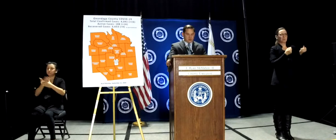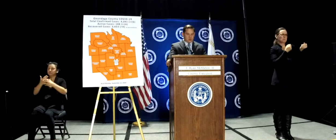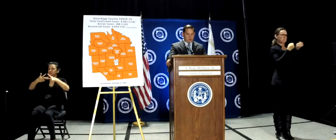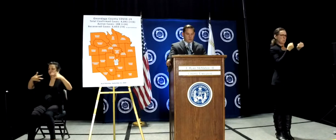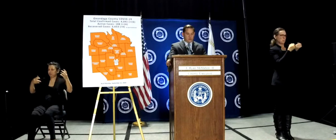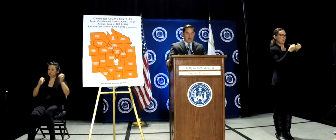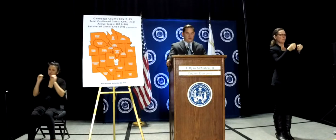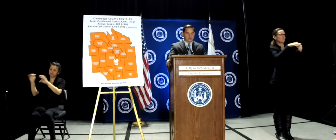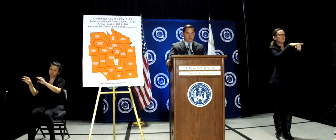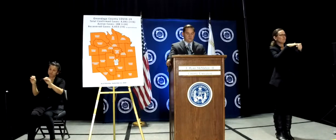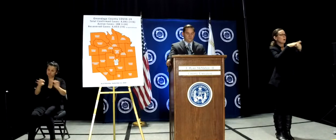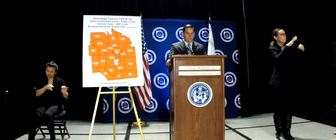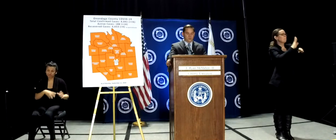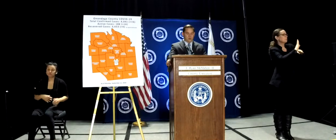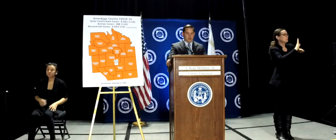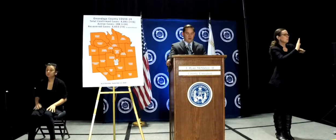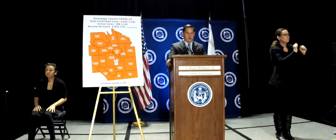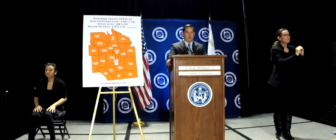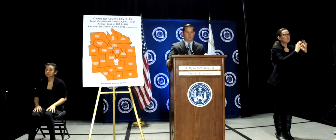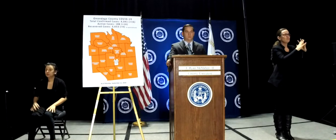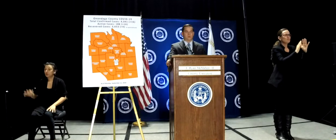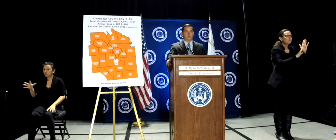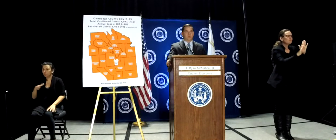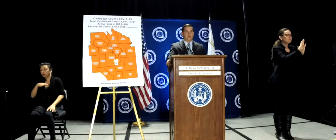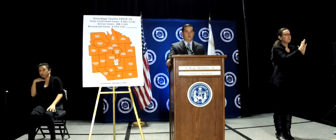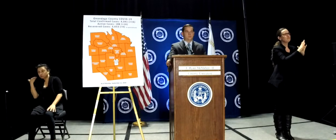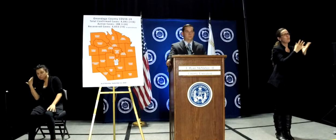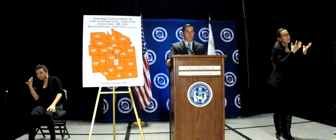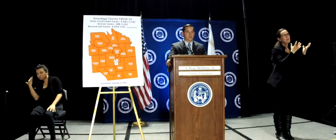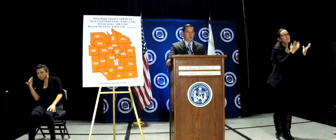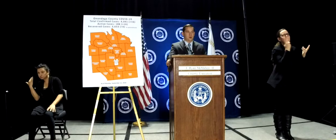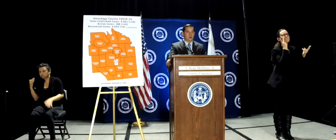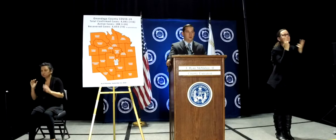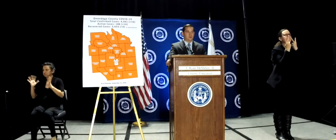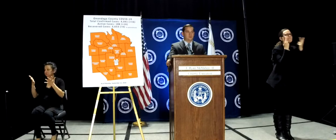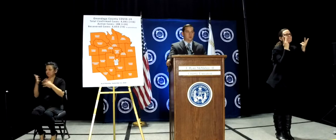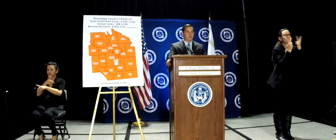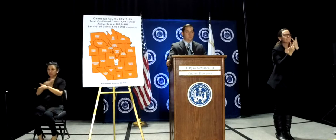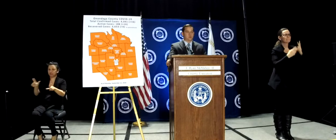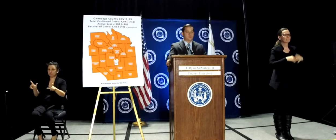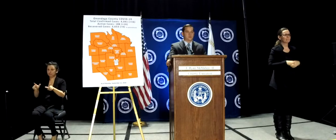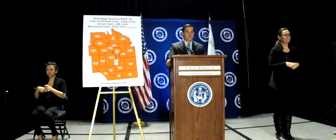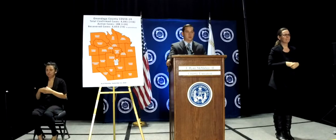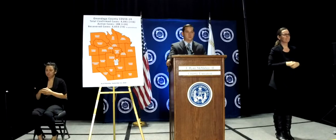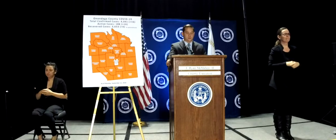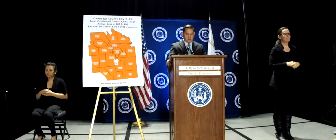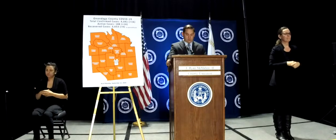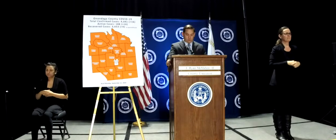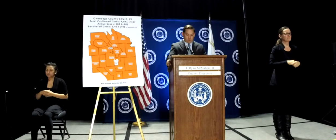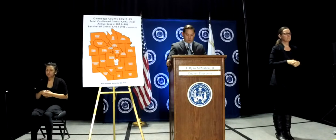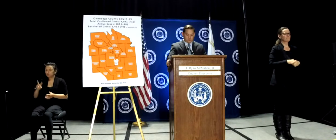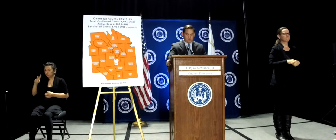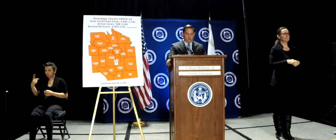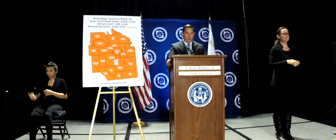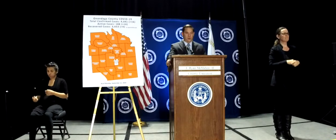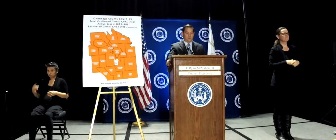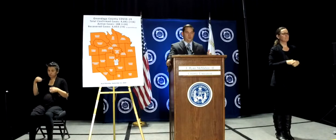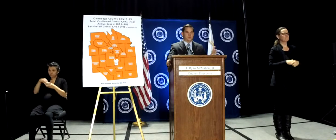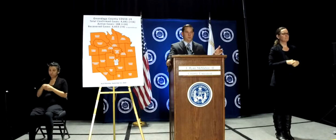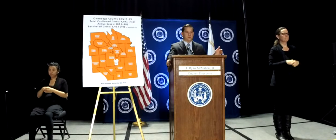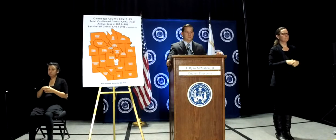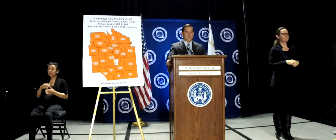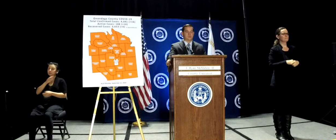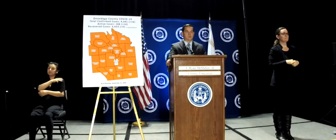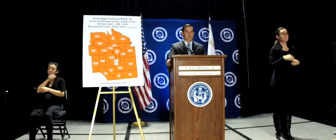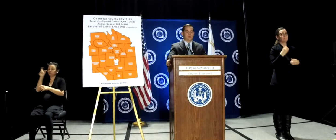questions. No new deaths over the weekend. I think it's been over 2 weeks since we lost a neighbor of ours, and before then there